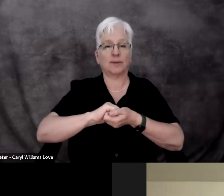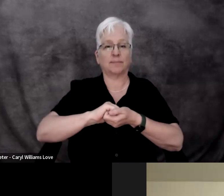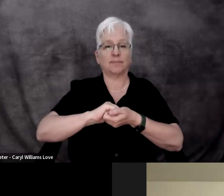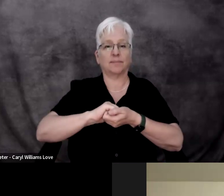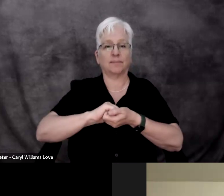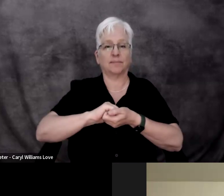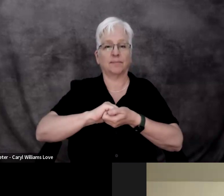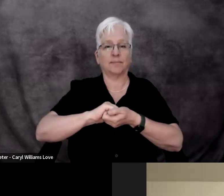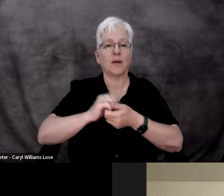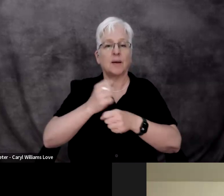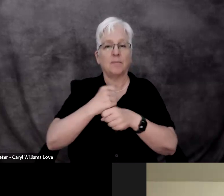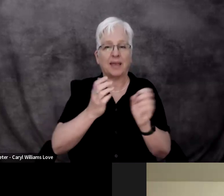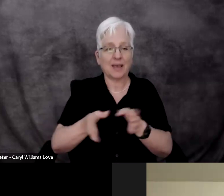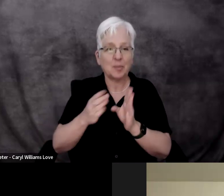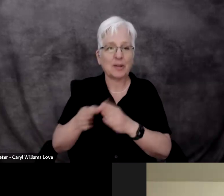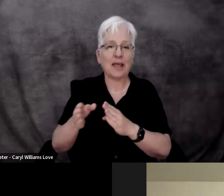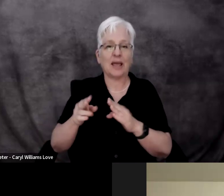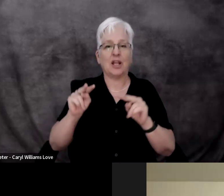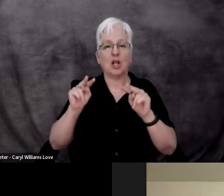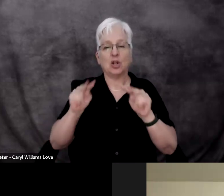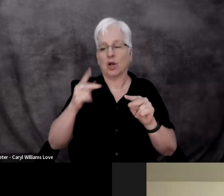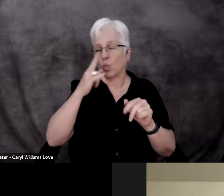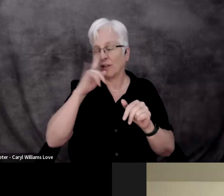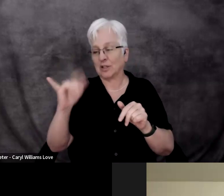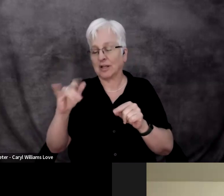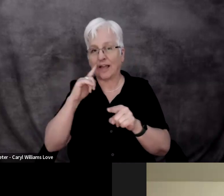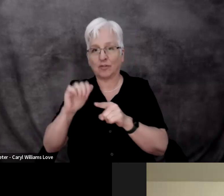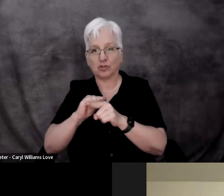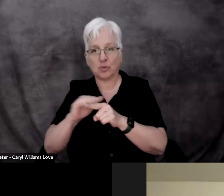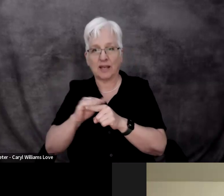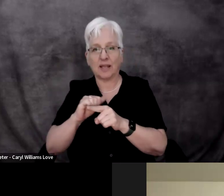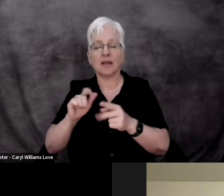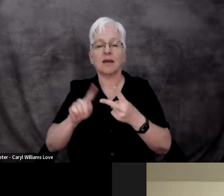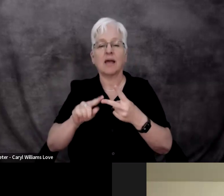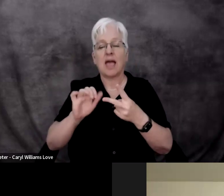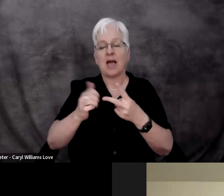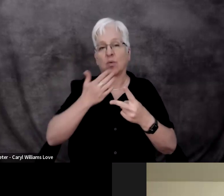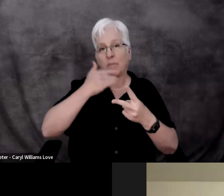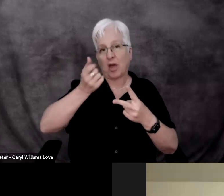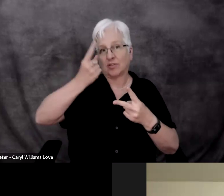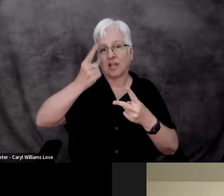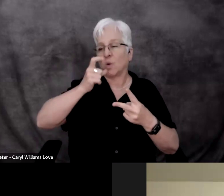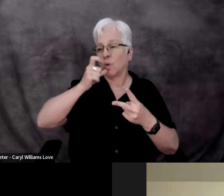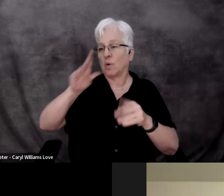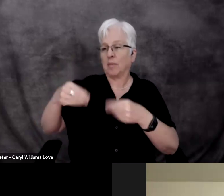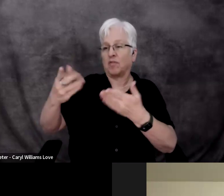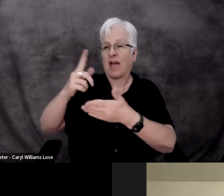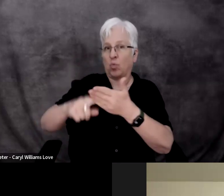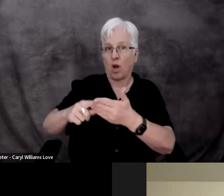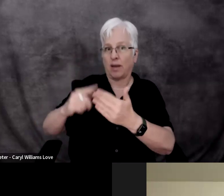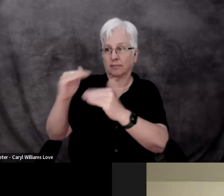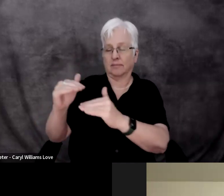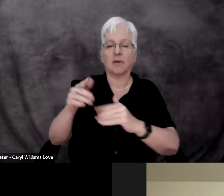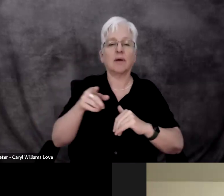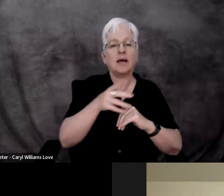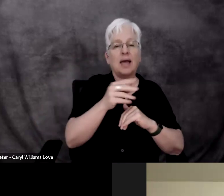of creating plans, looking into what does training look like, how to better understand the needs of who can provide what. We're happy to help